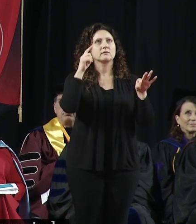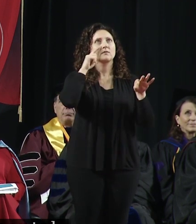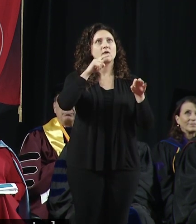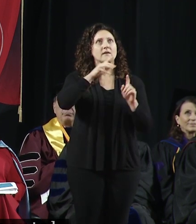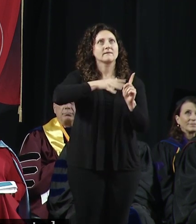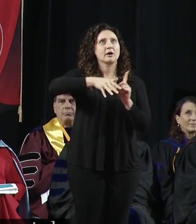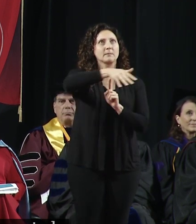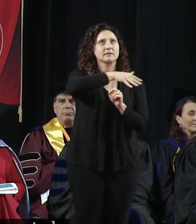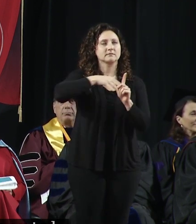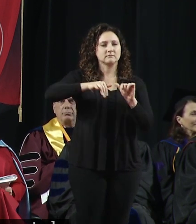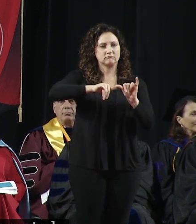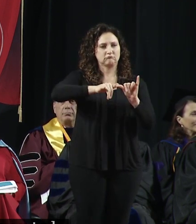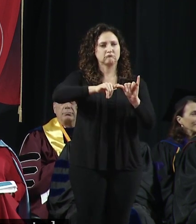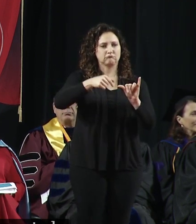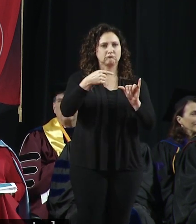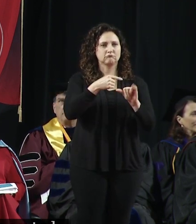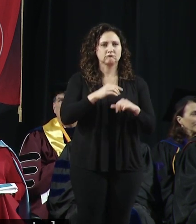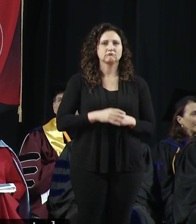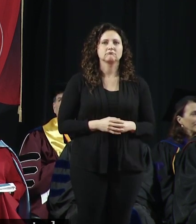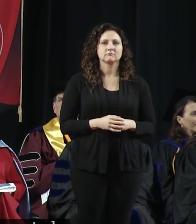engineering.